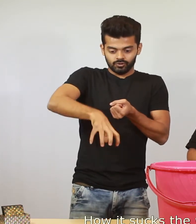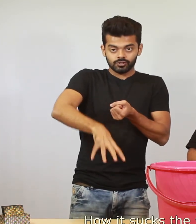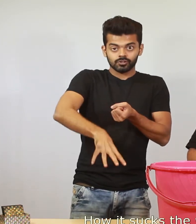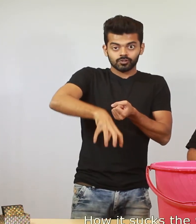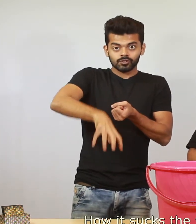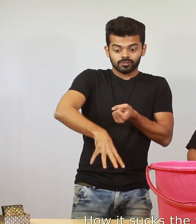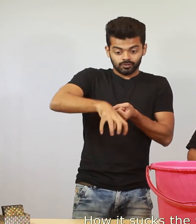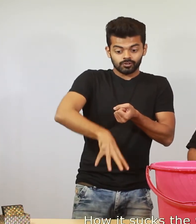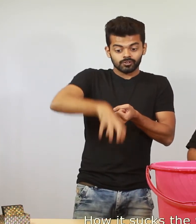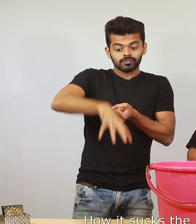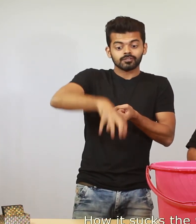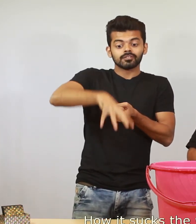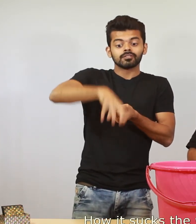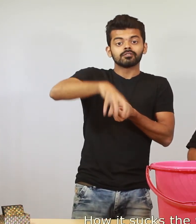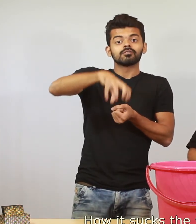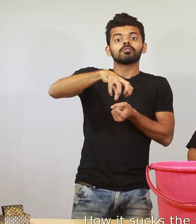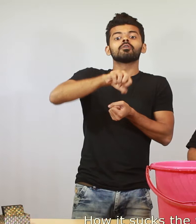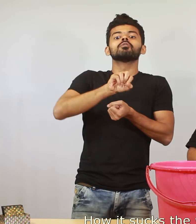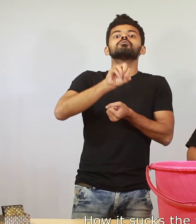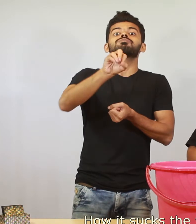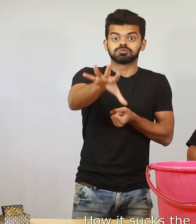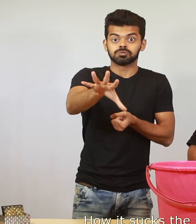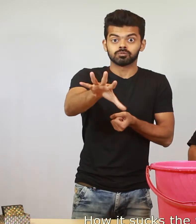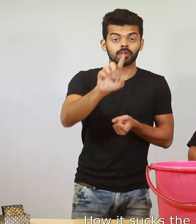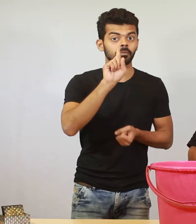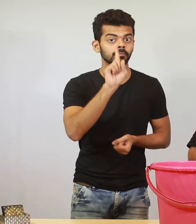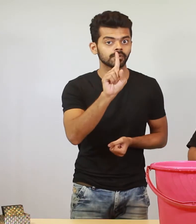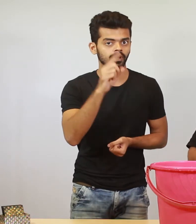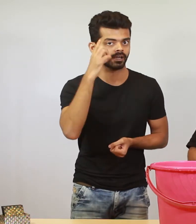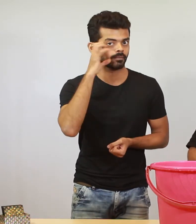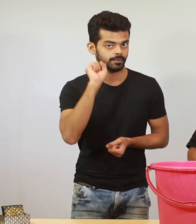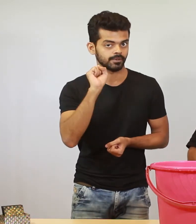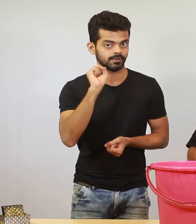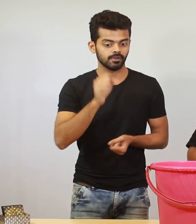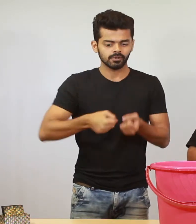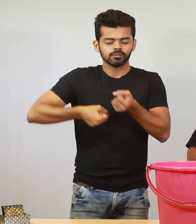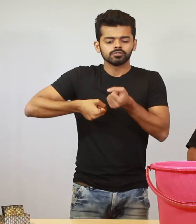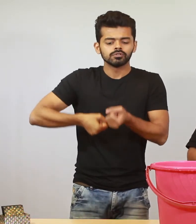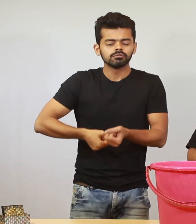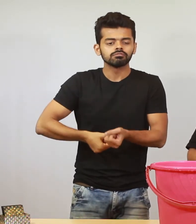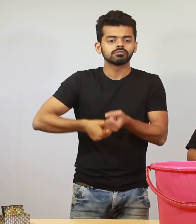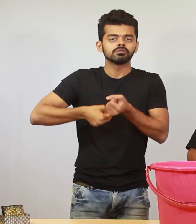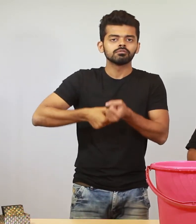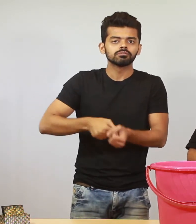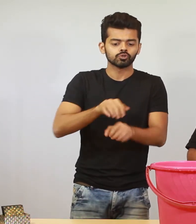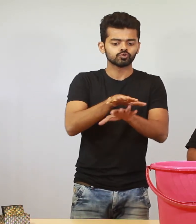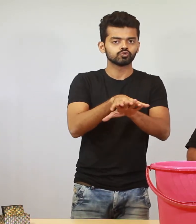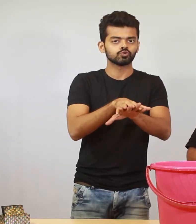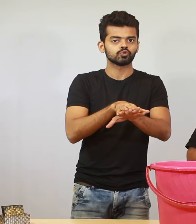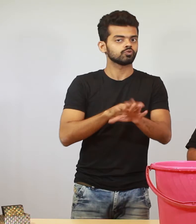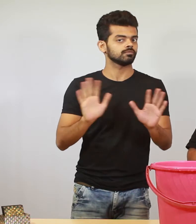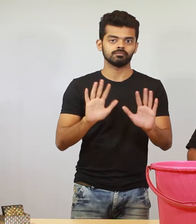How it sucks the water from the ground and brings it out. But remember you cannot pump slowly